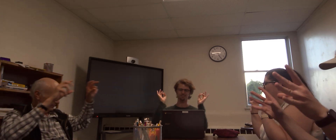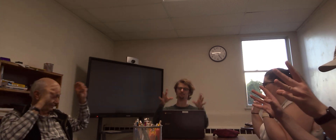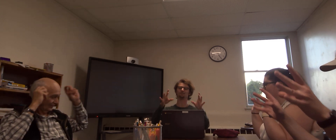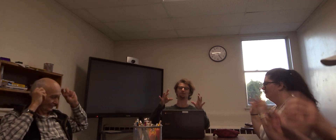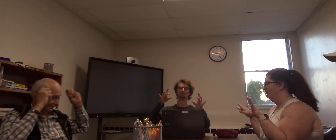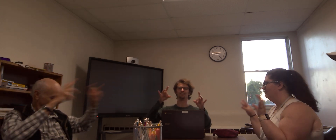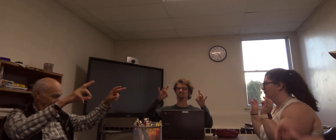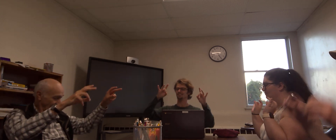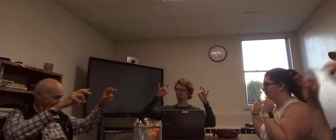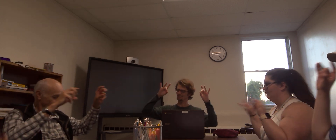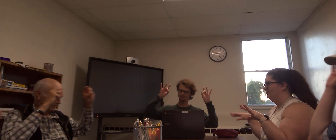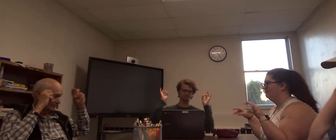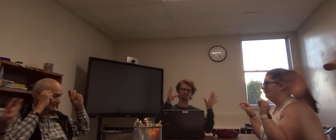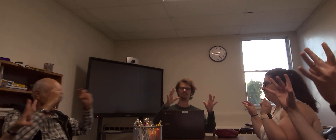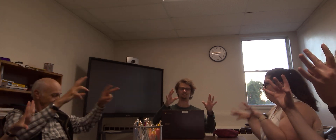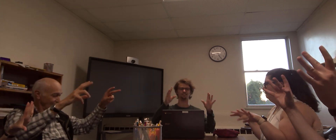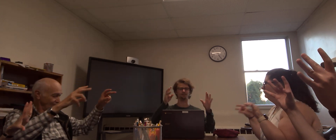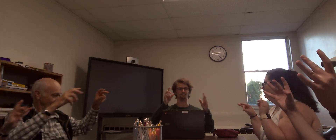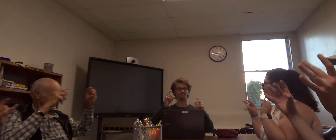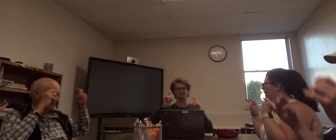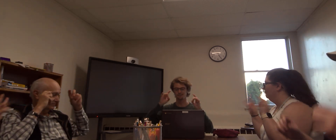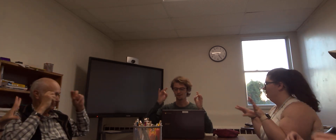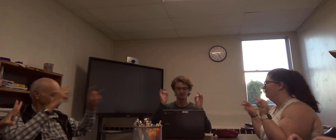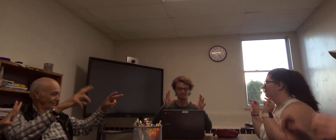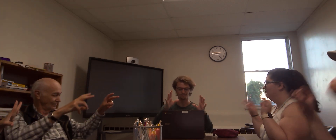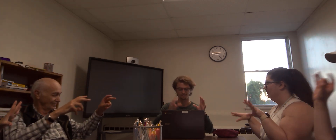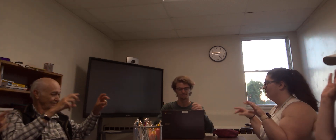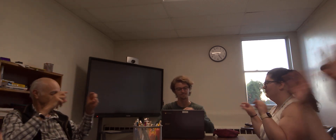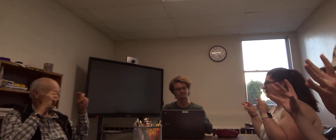bit of movement, a little bit of a facial expression. Awful.